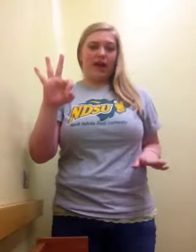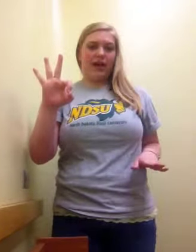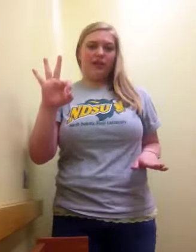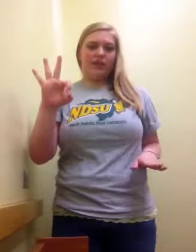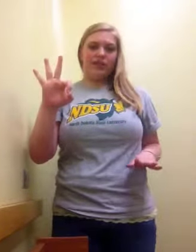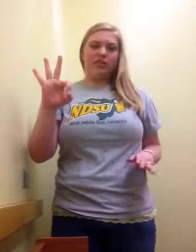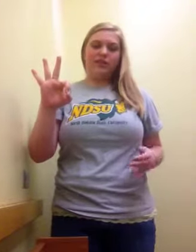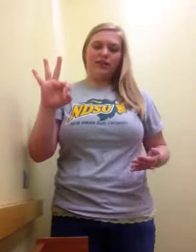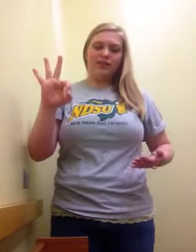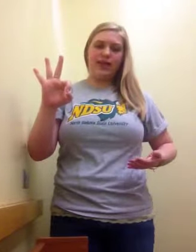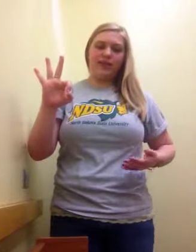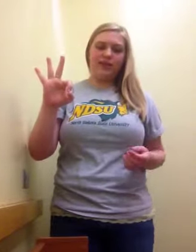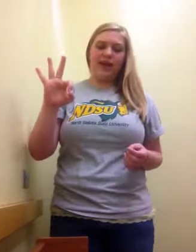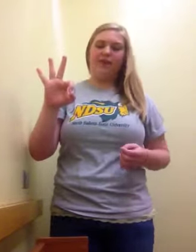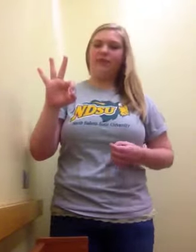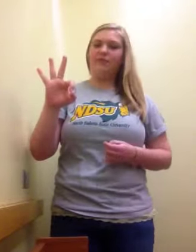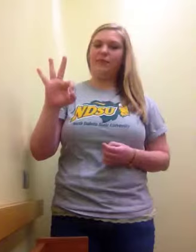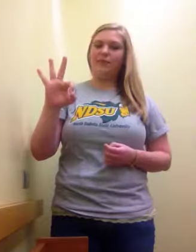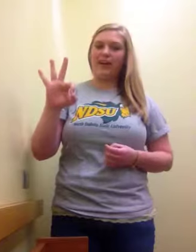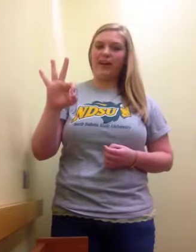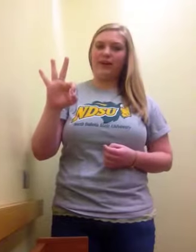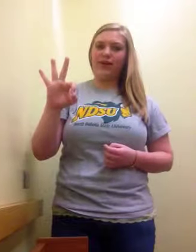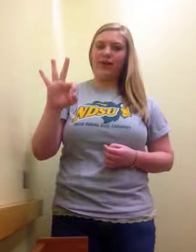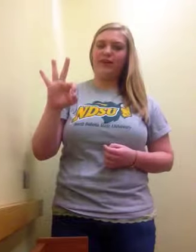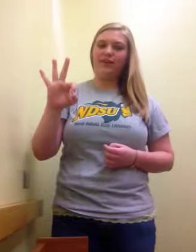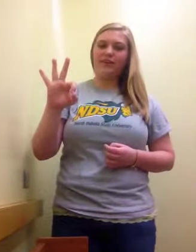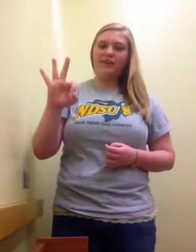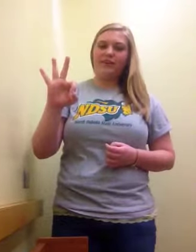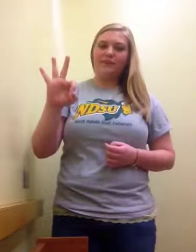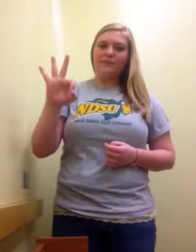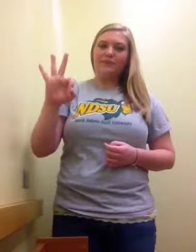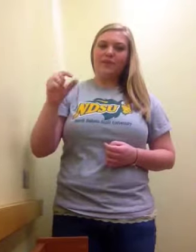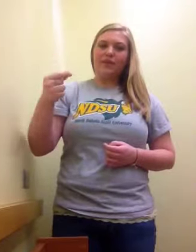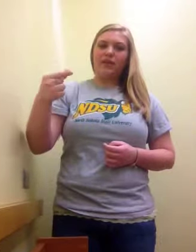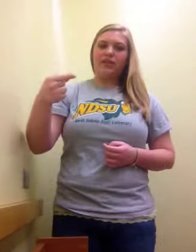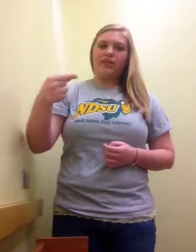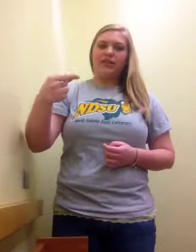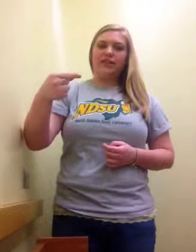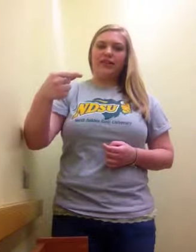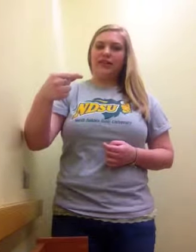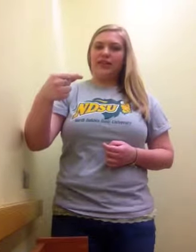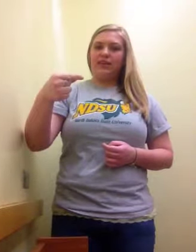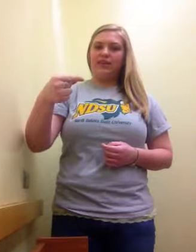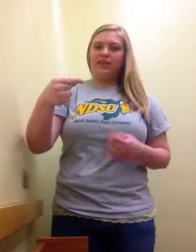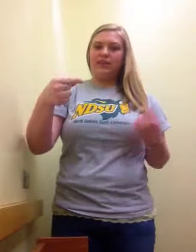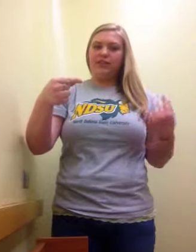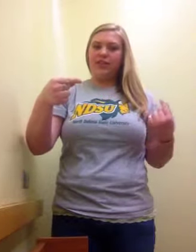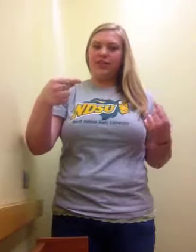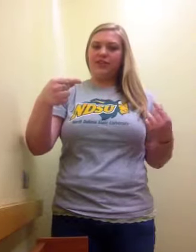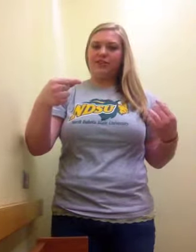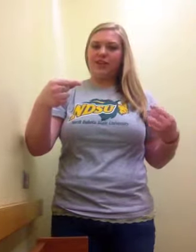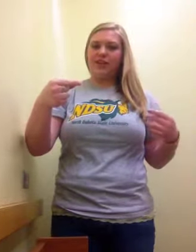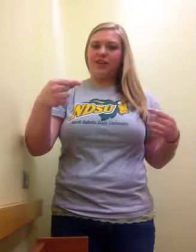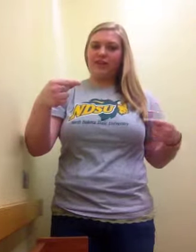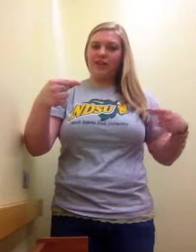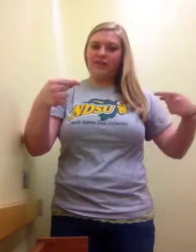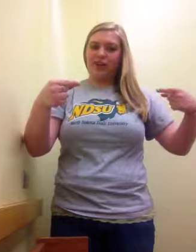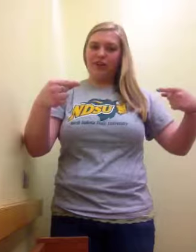okay, which isn't actually how deaf people sign okay. G looks like this. It looks just like you're sticking your index finger